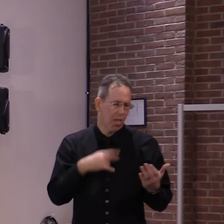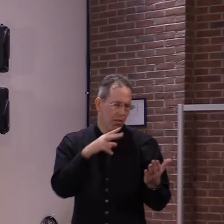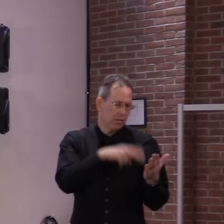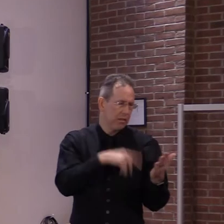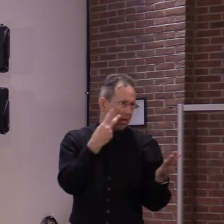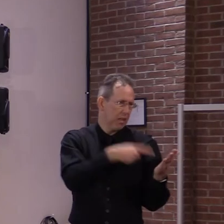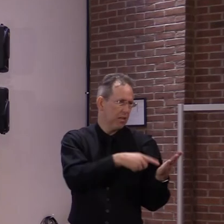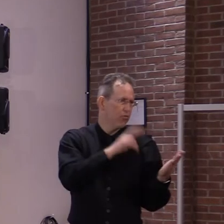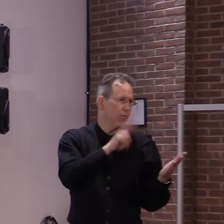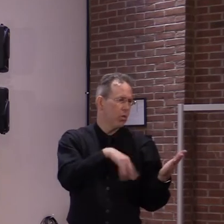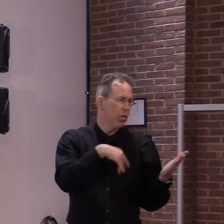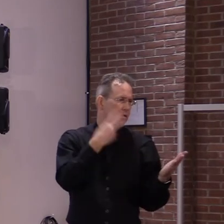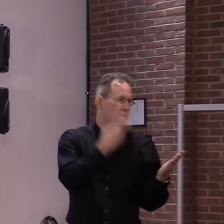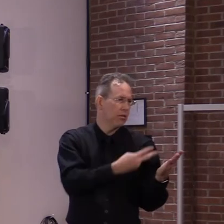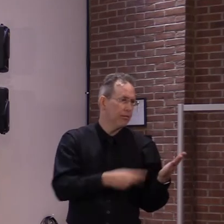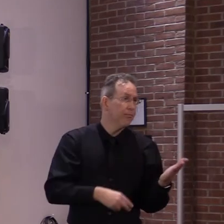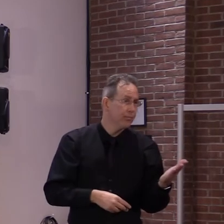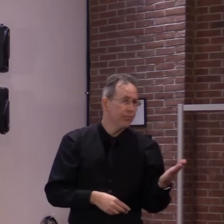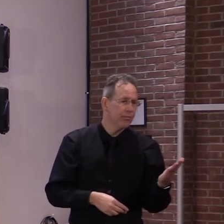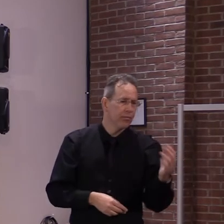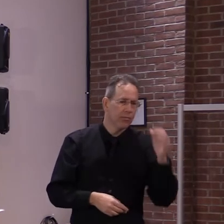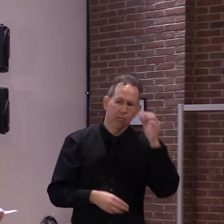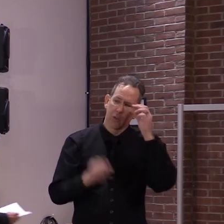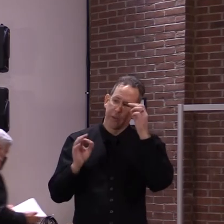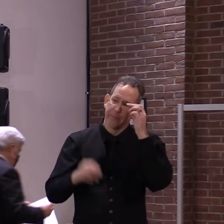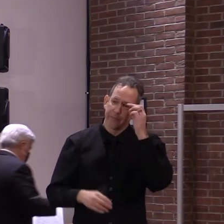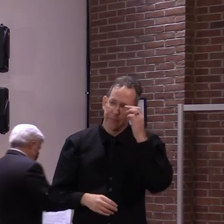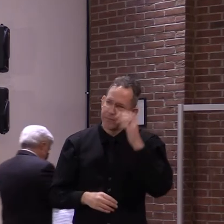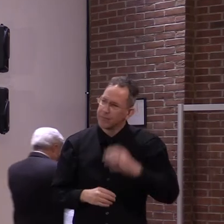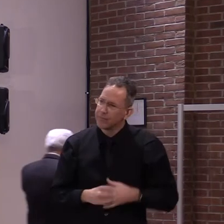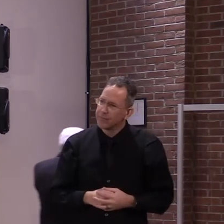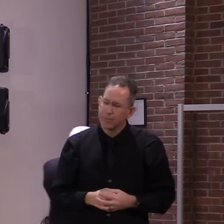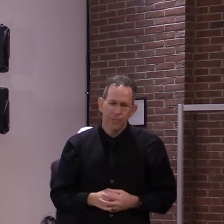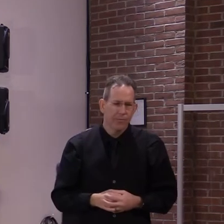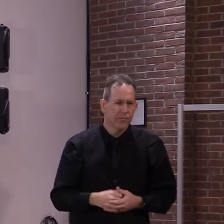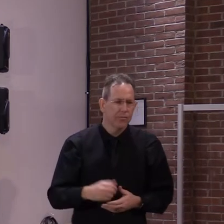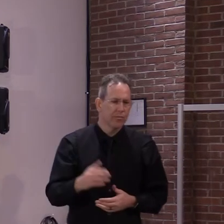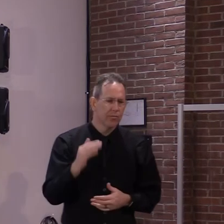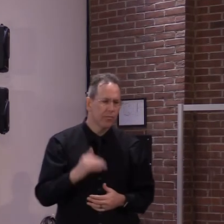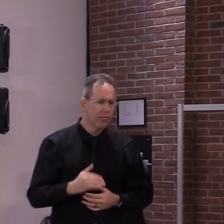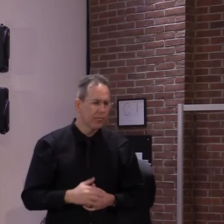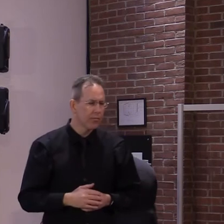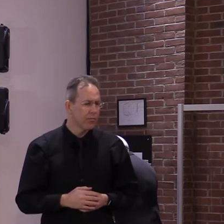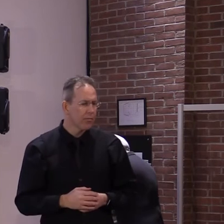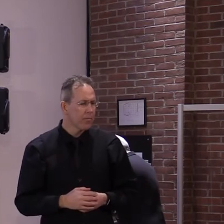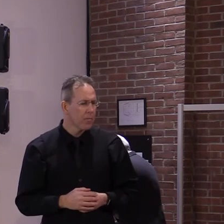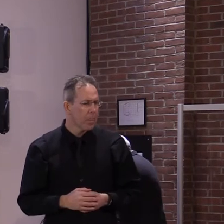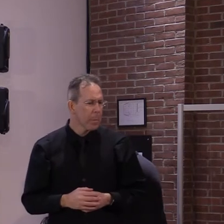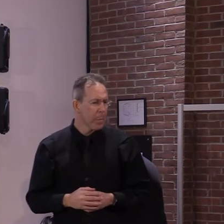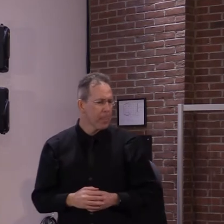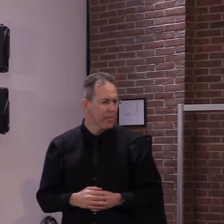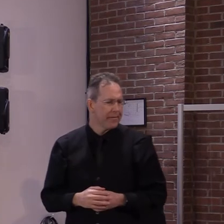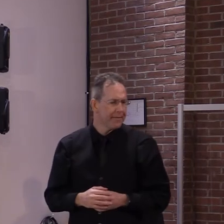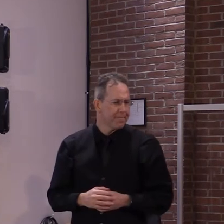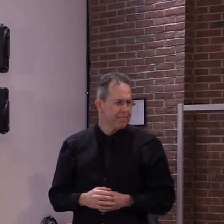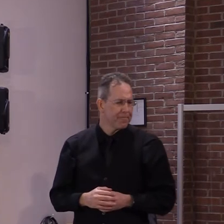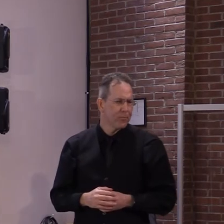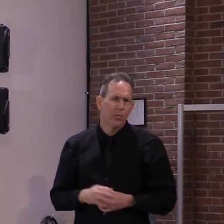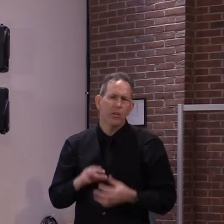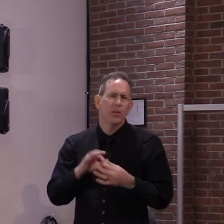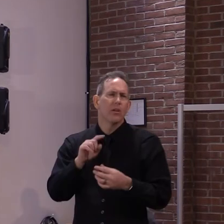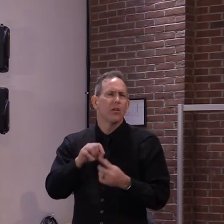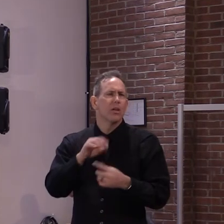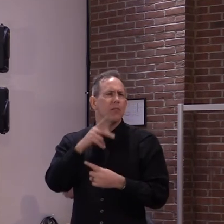i had a couple of questions about the ppp and the eidl roll up perhaps secretary corelli could let us know how